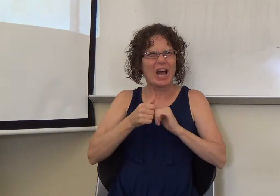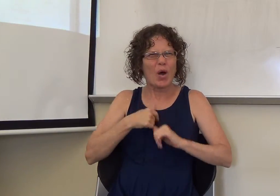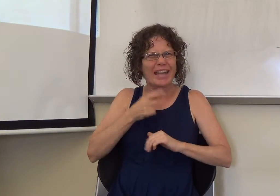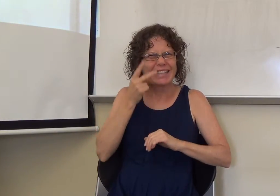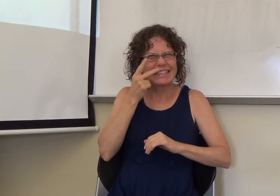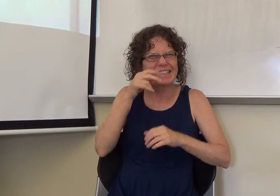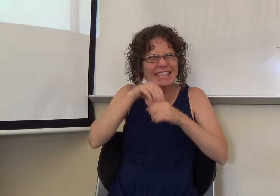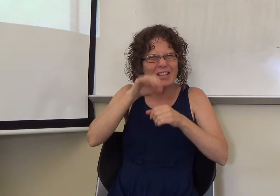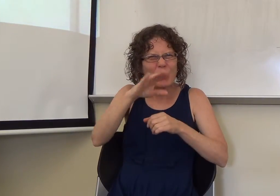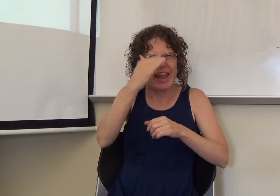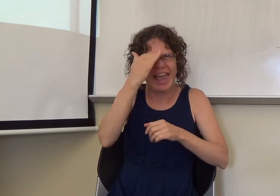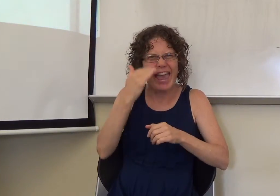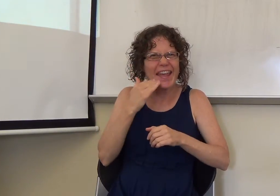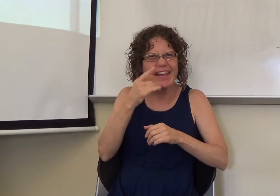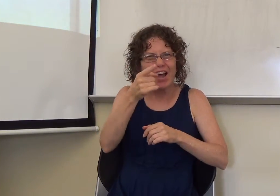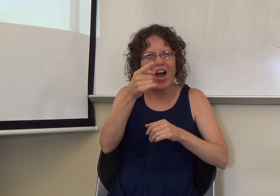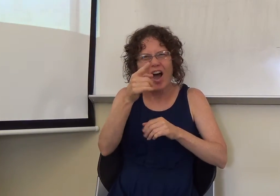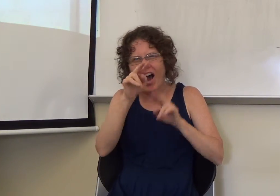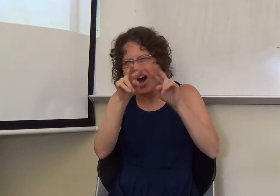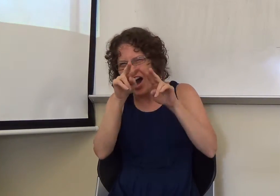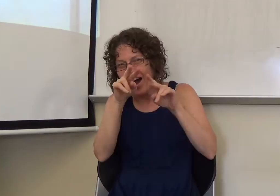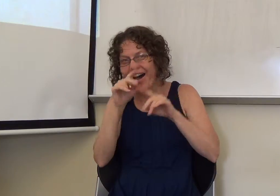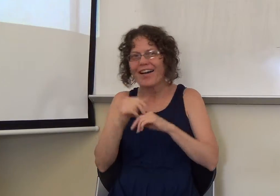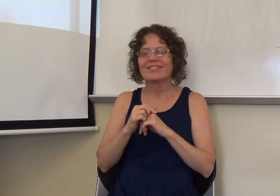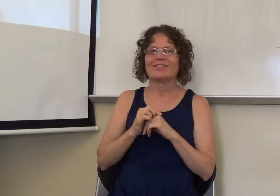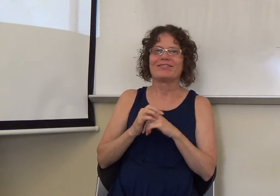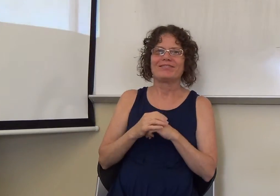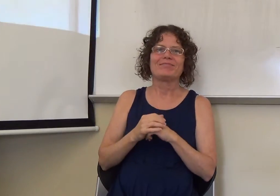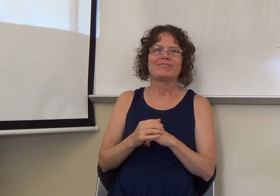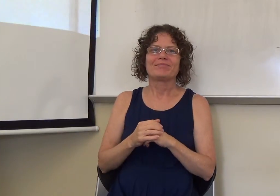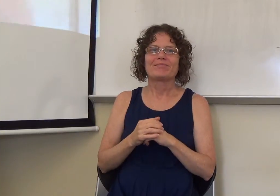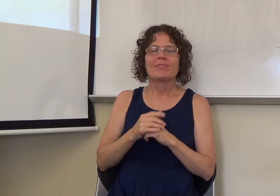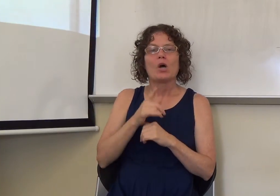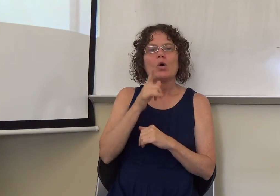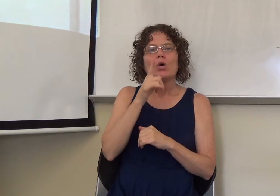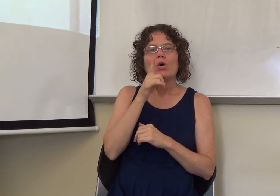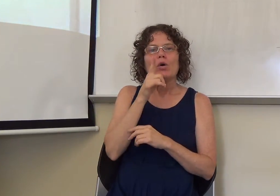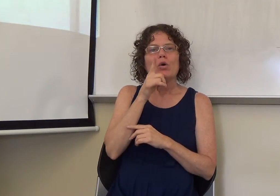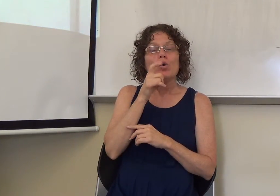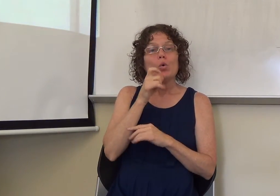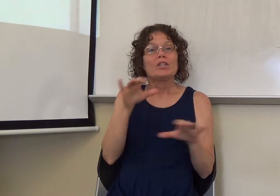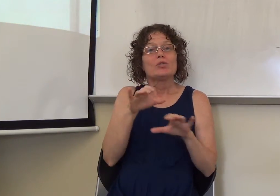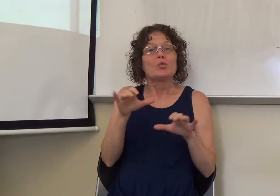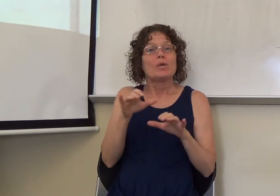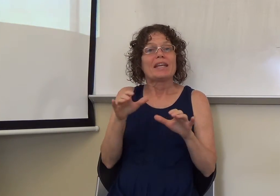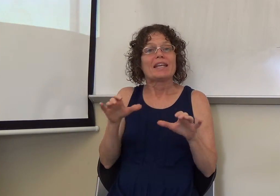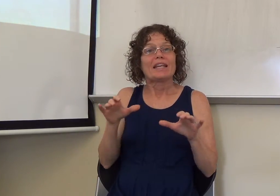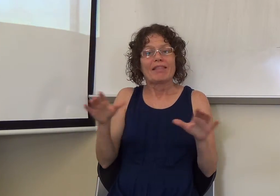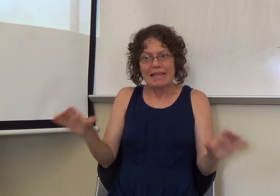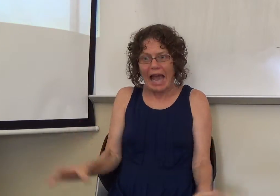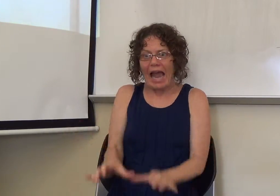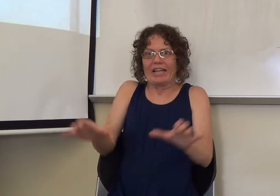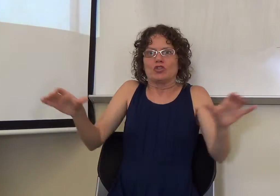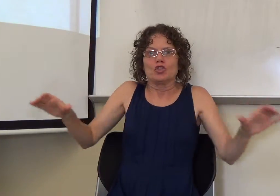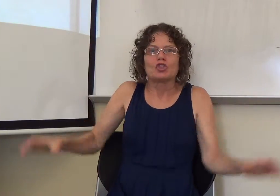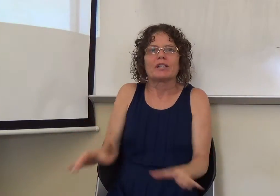did understand what you read. So who is doing the action in this little